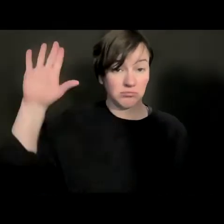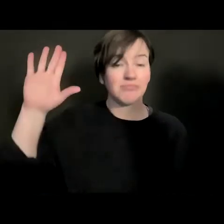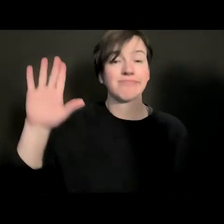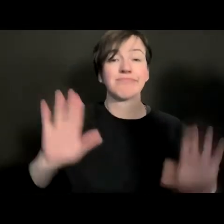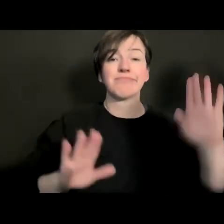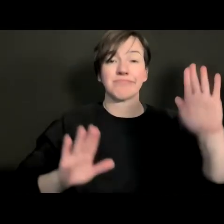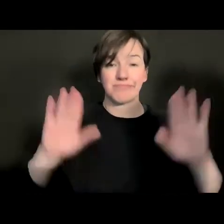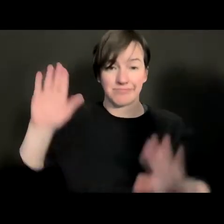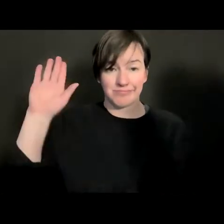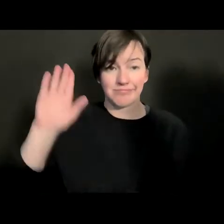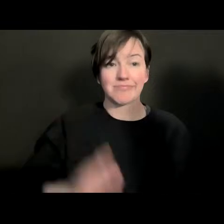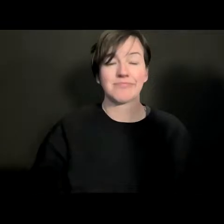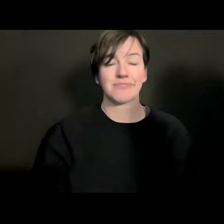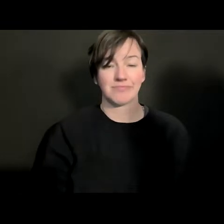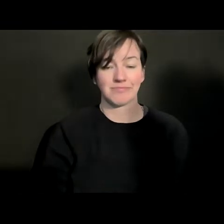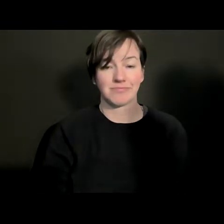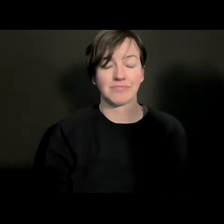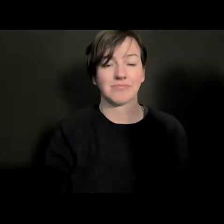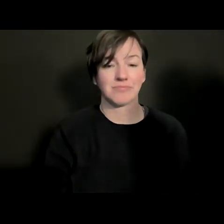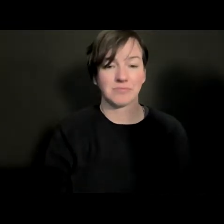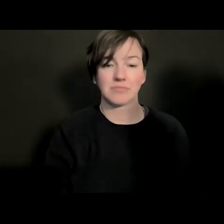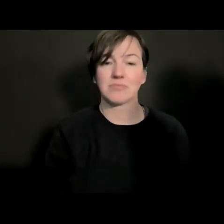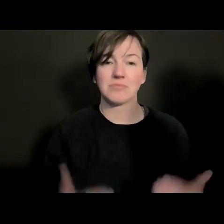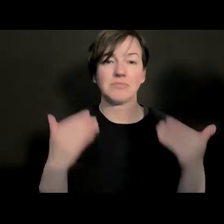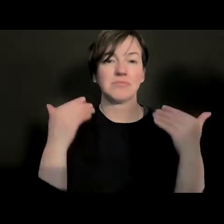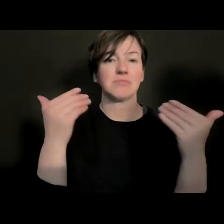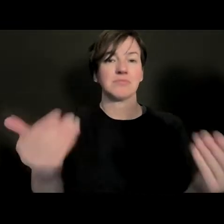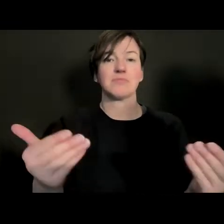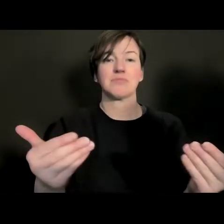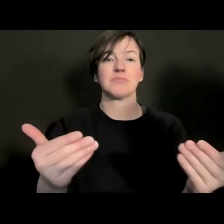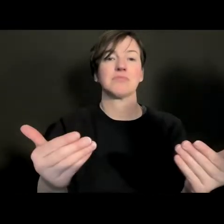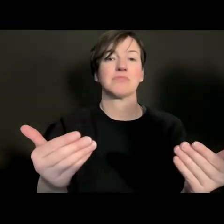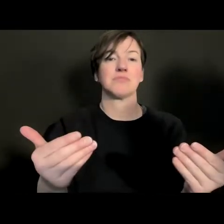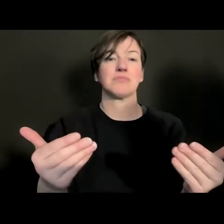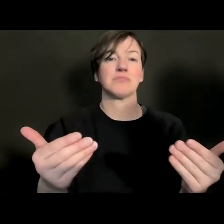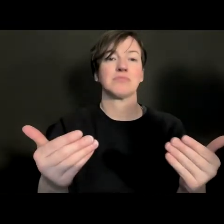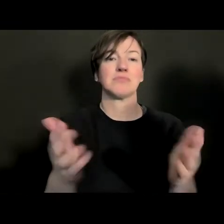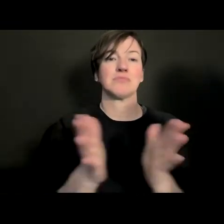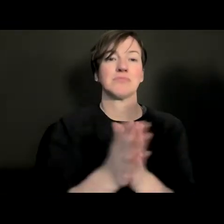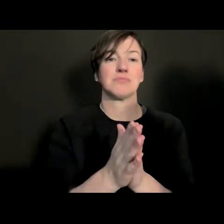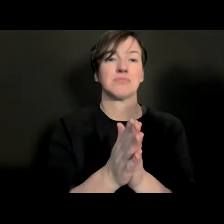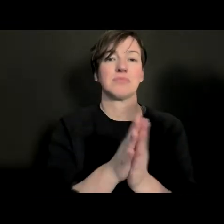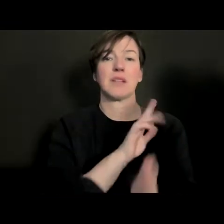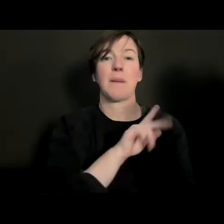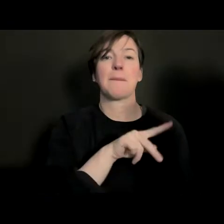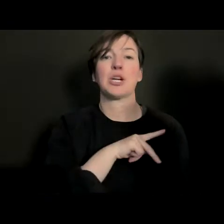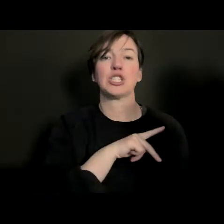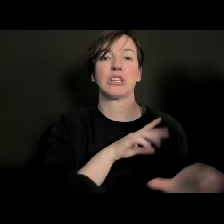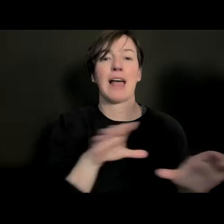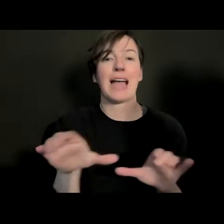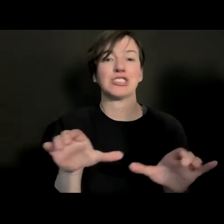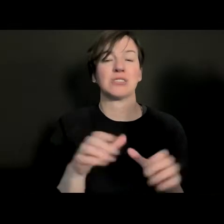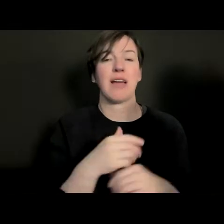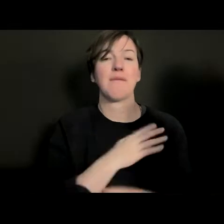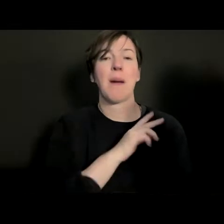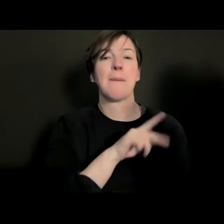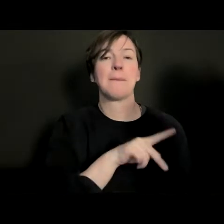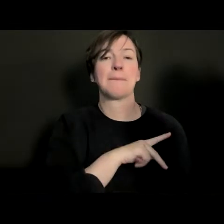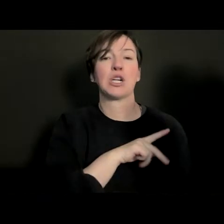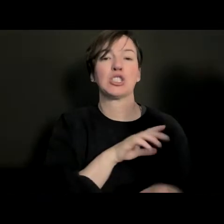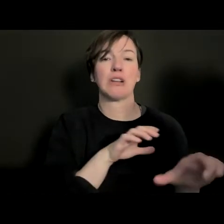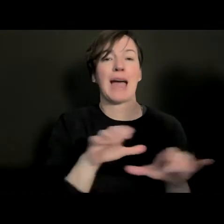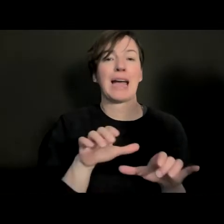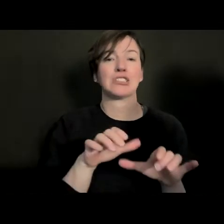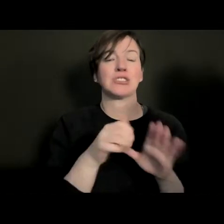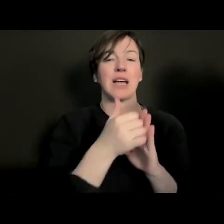Aye. Okay, and then we'll move on to personnel actions. We have the personnel actions addendum and